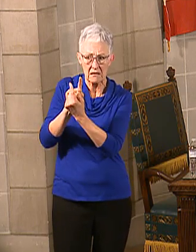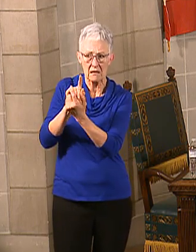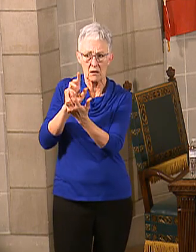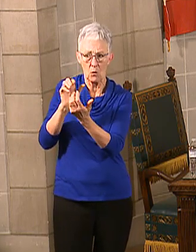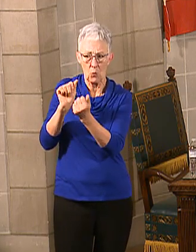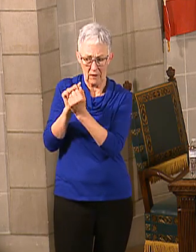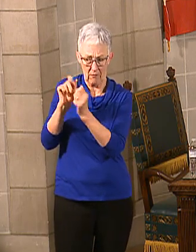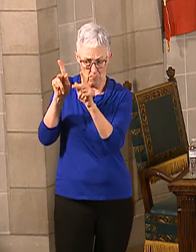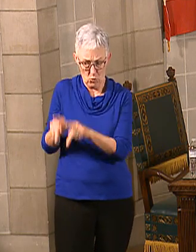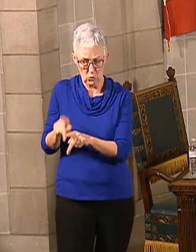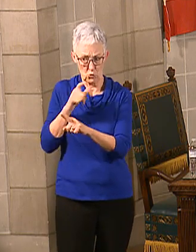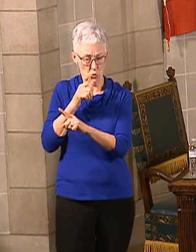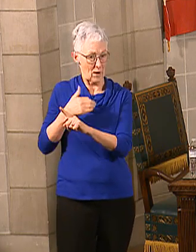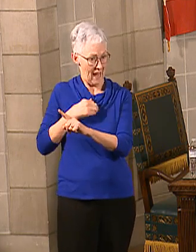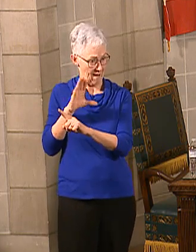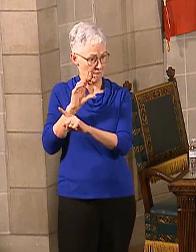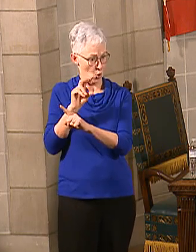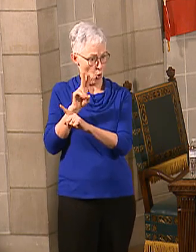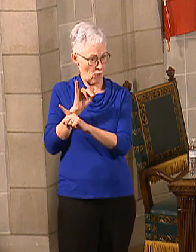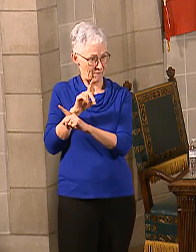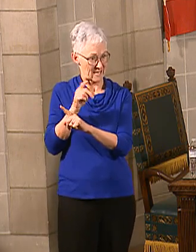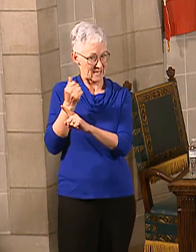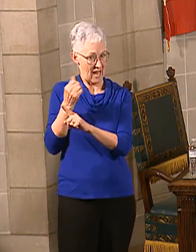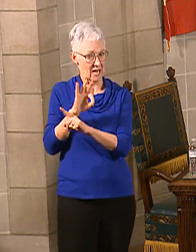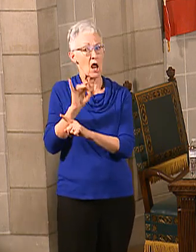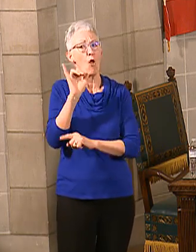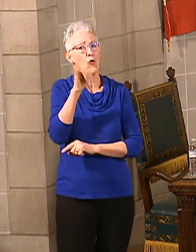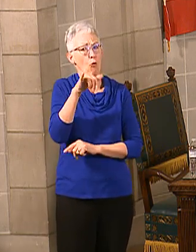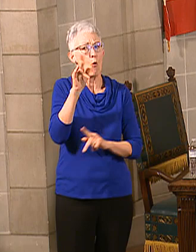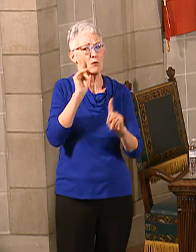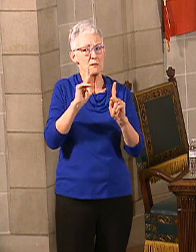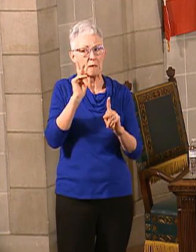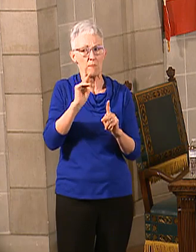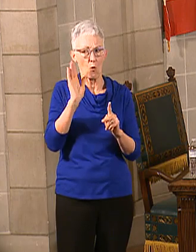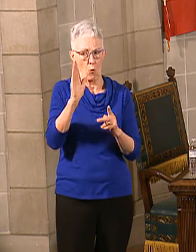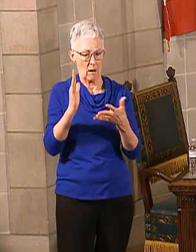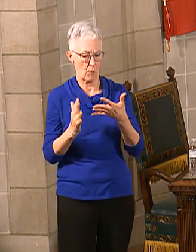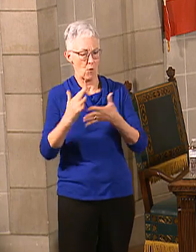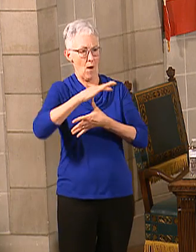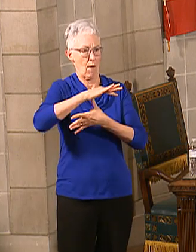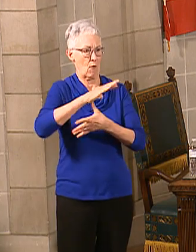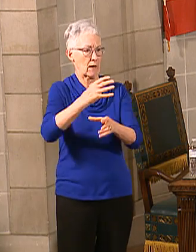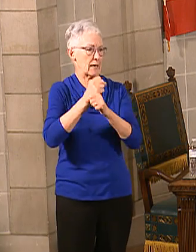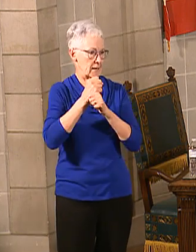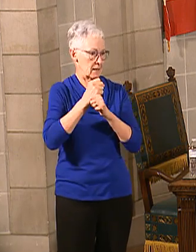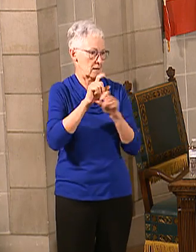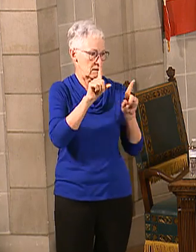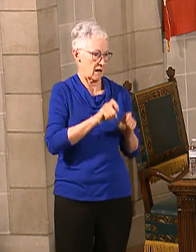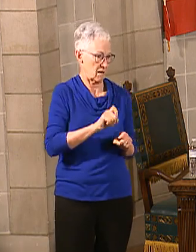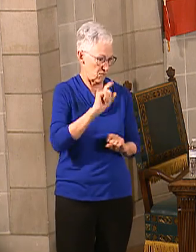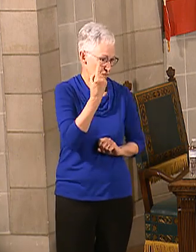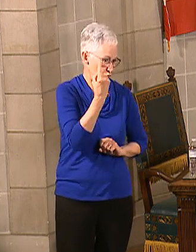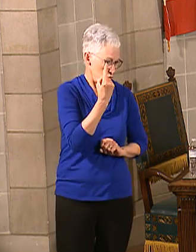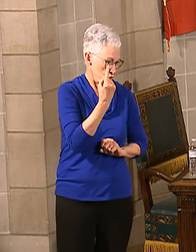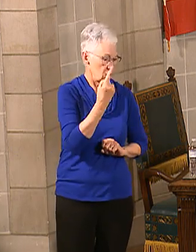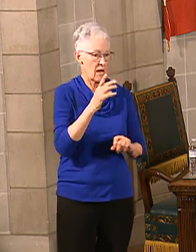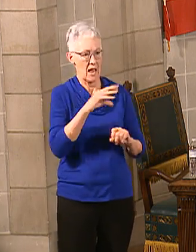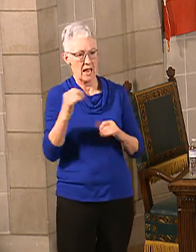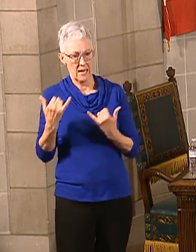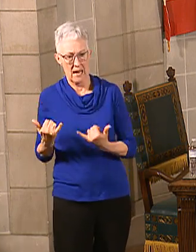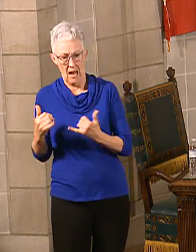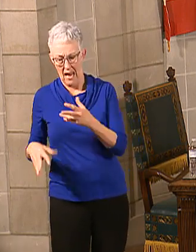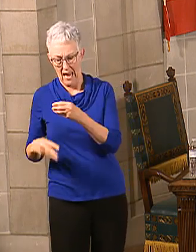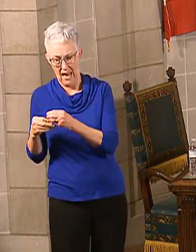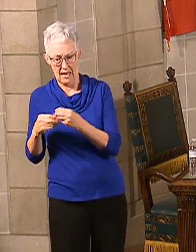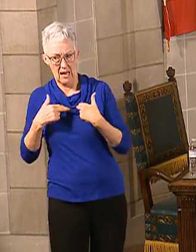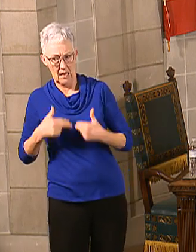risk. So for those folks, that's who we're prioritizing, and then gradually expanding that out to our folks in the, our healthcare workers, our